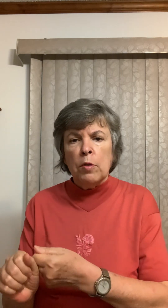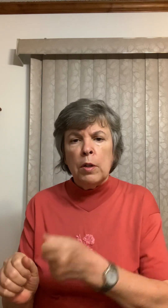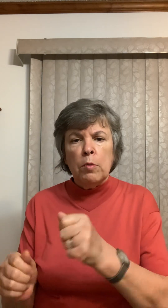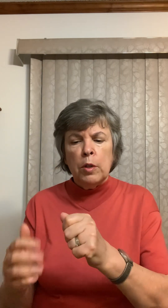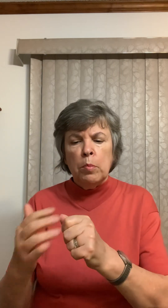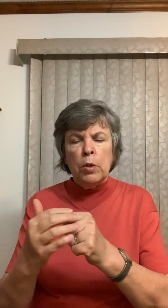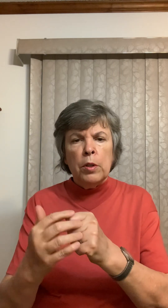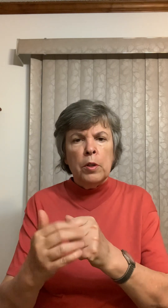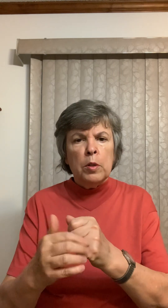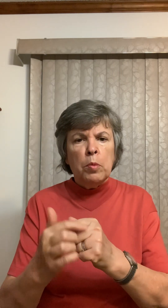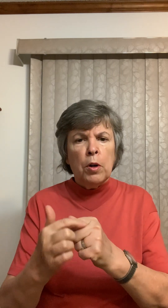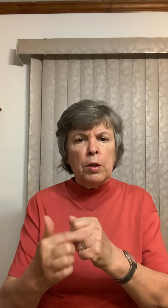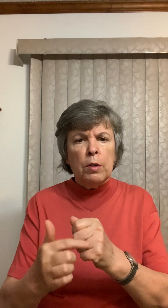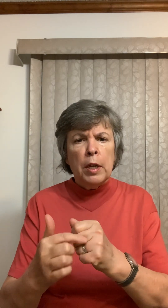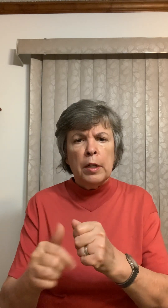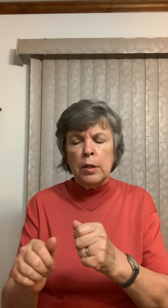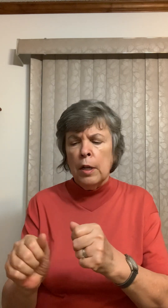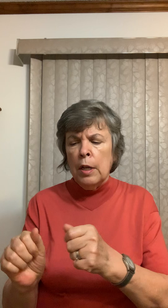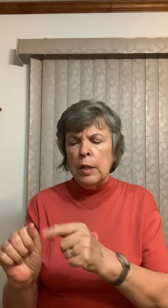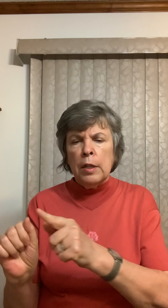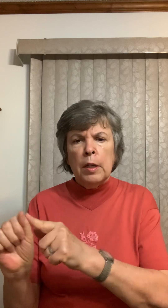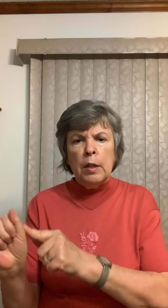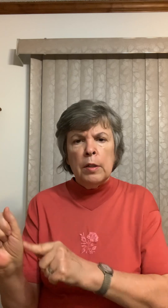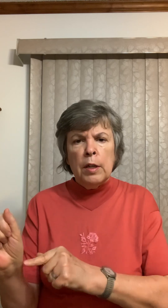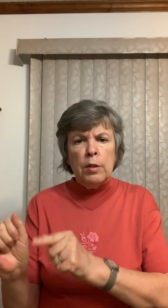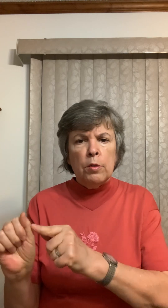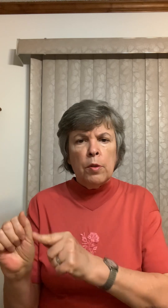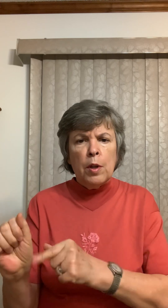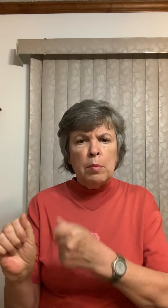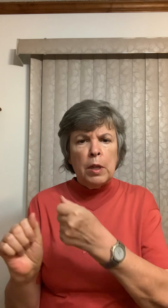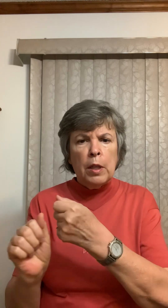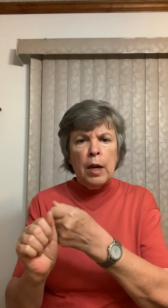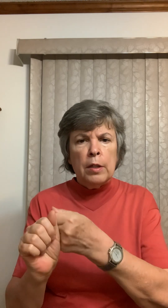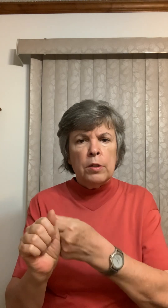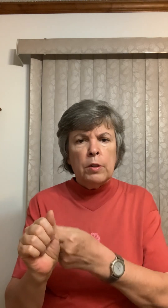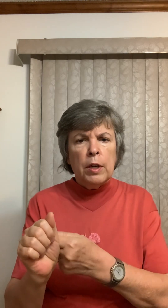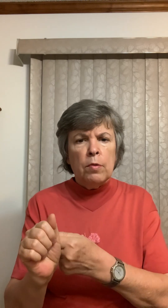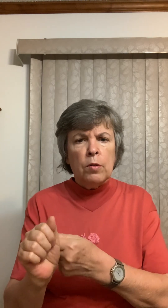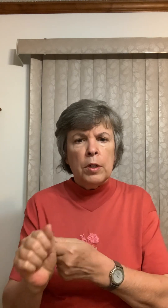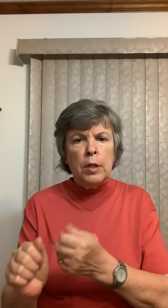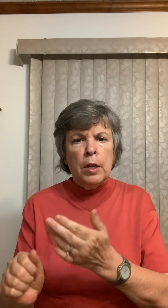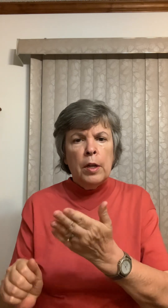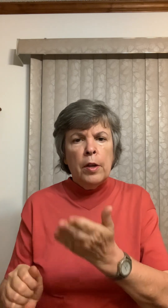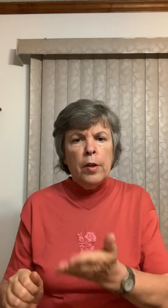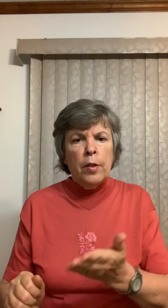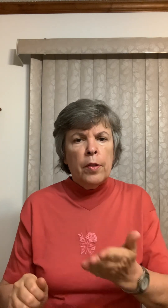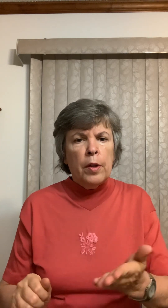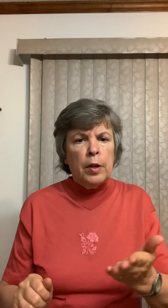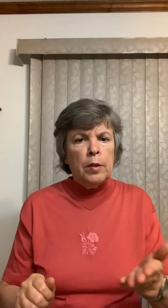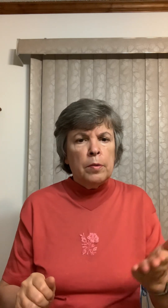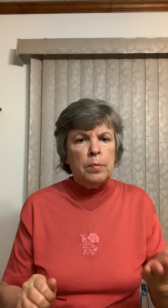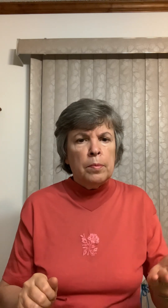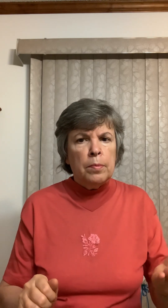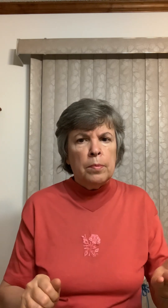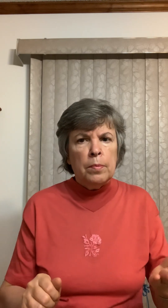where you put this part of your hand and down your thumb like that. So everything.